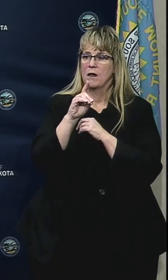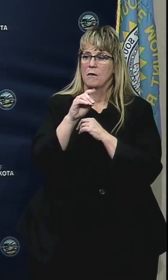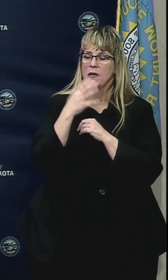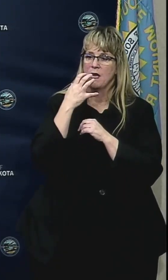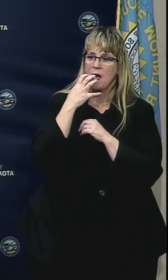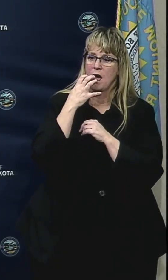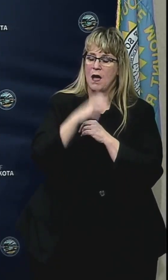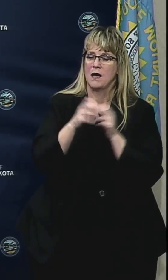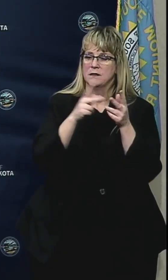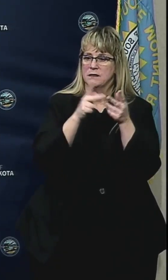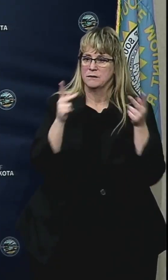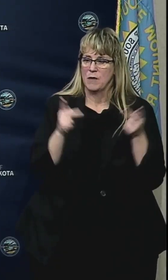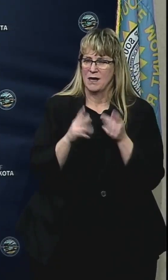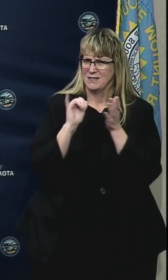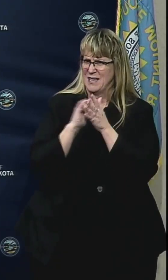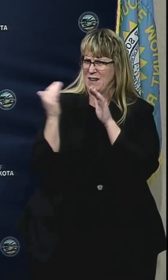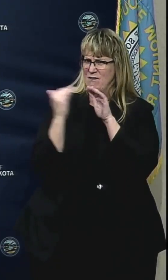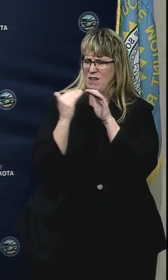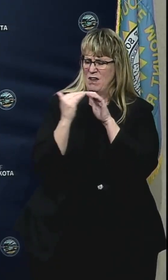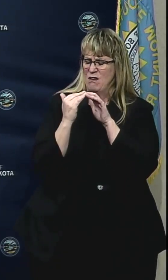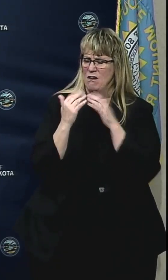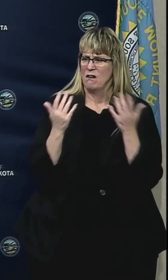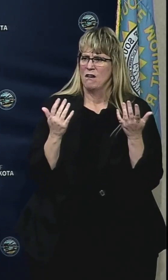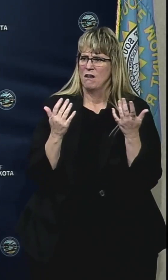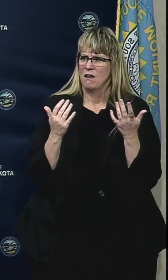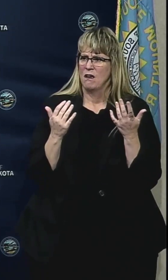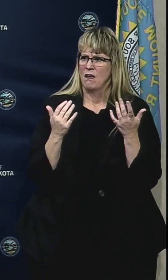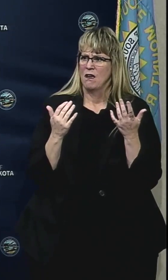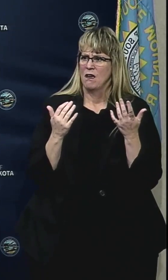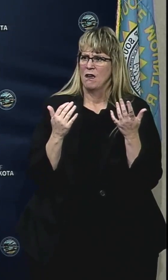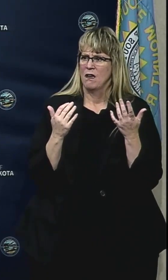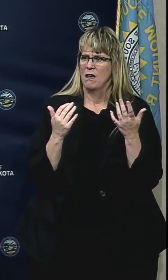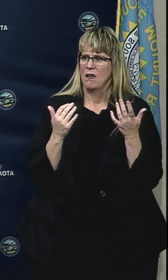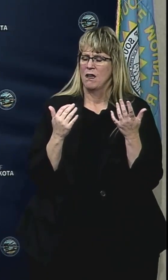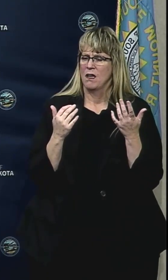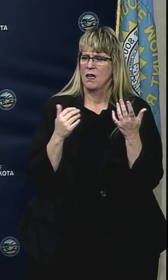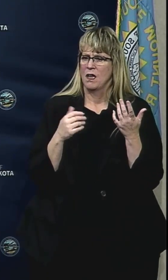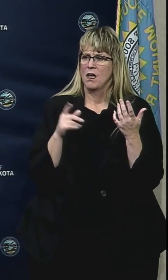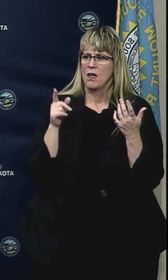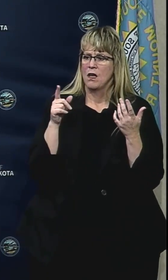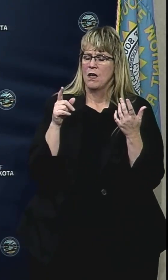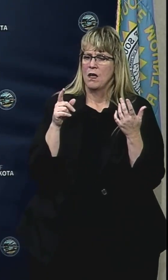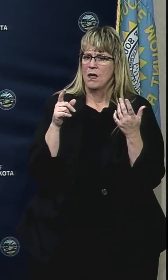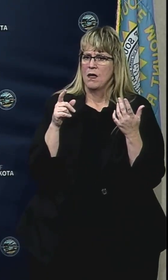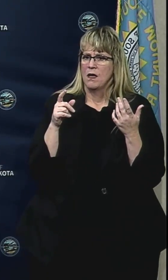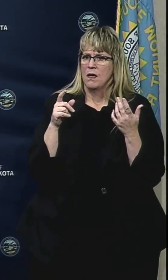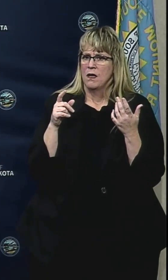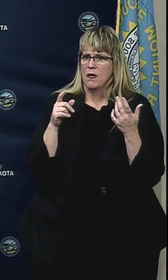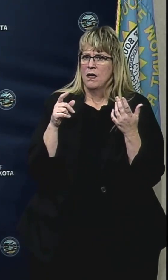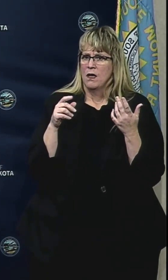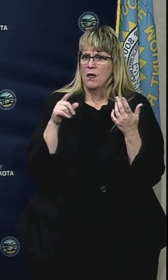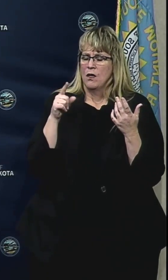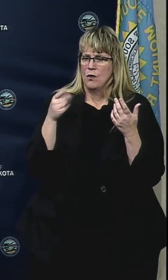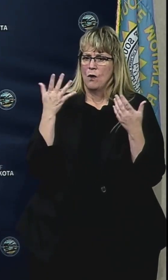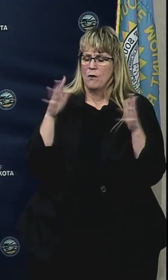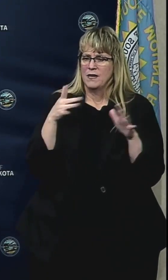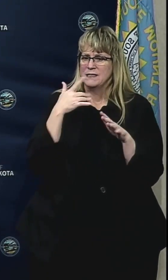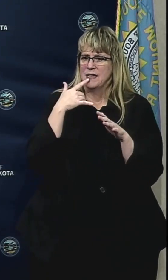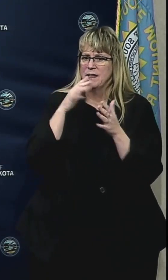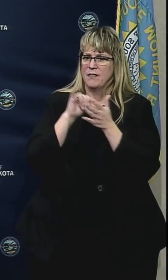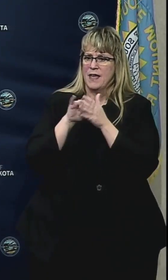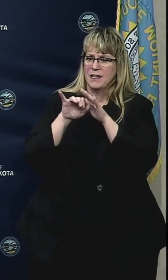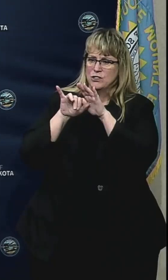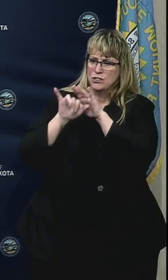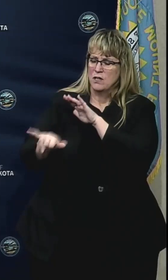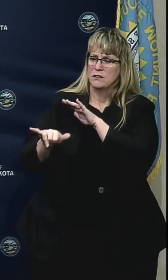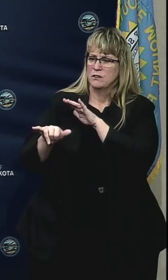And related to that, I mean, I just wanted to, you said that a shelter-in-place order would